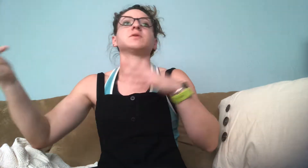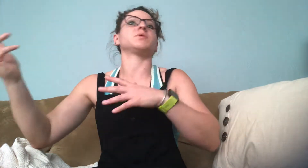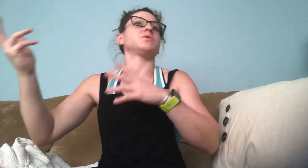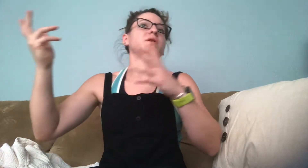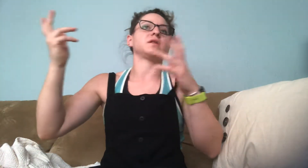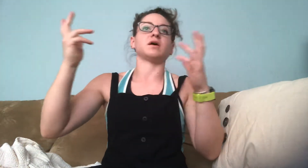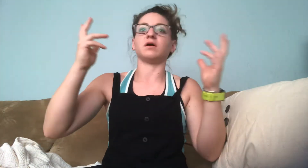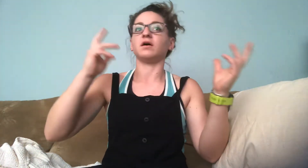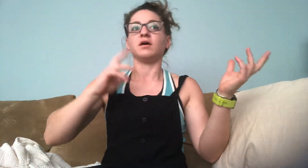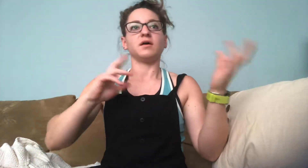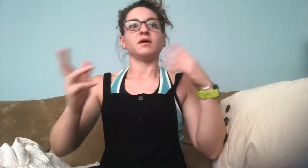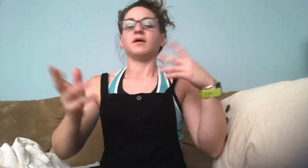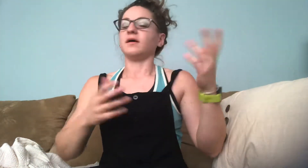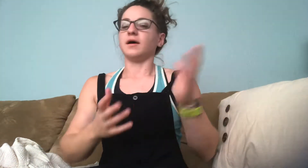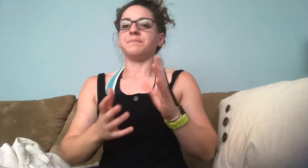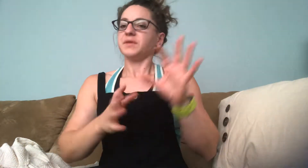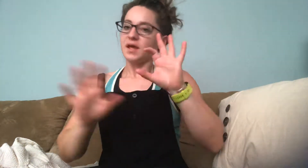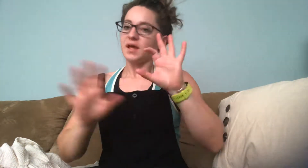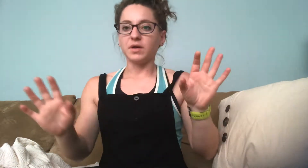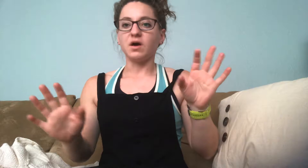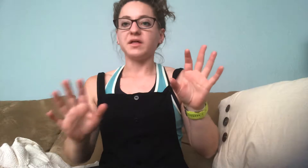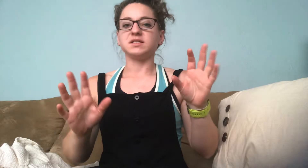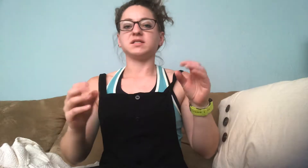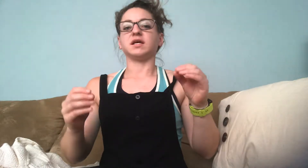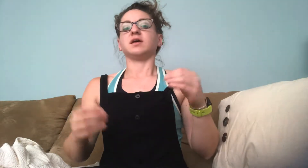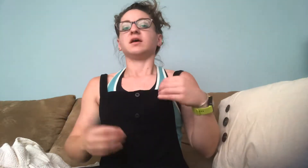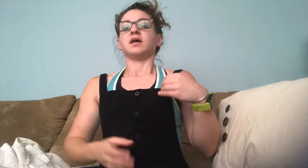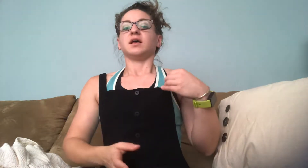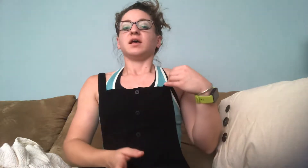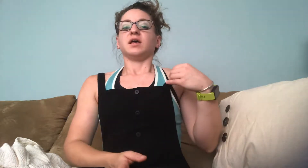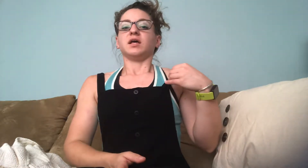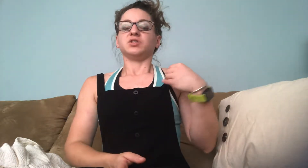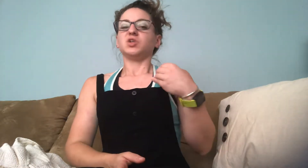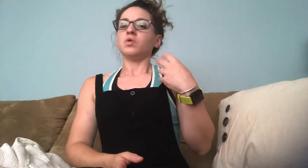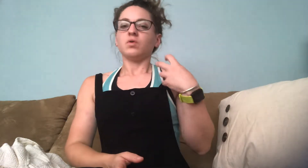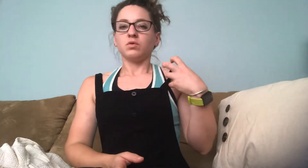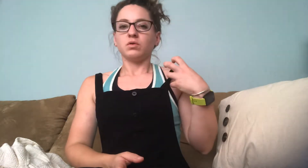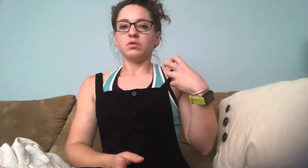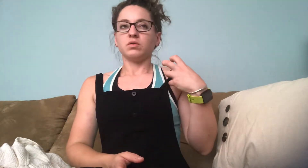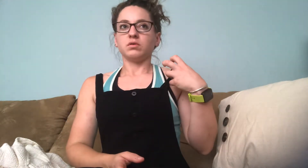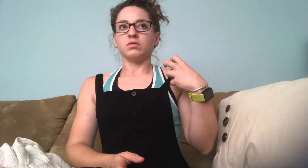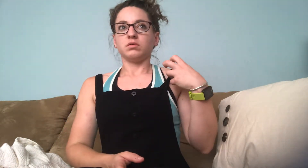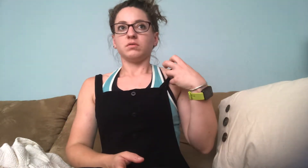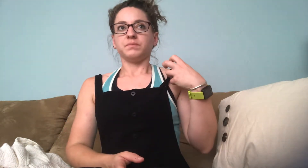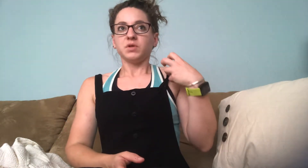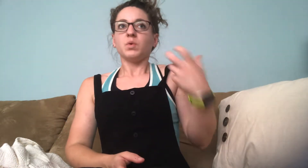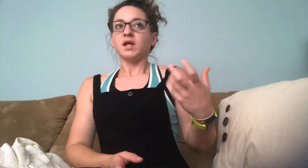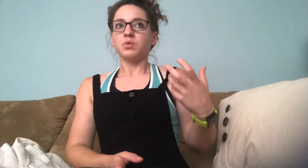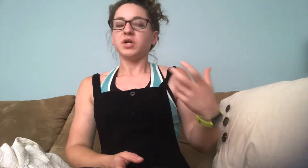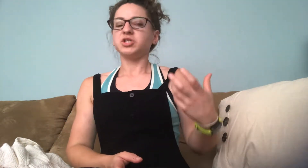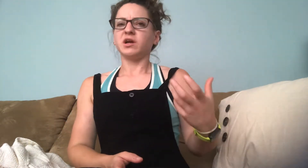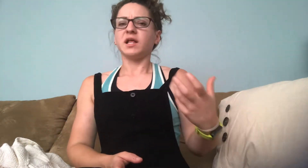knew someone who went there. Anyway, all that to say is you want to share a